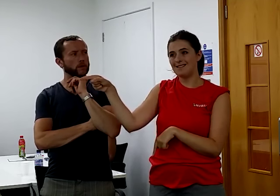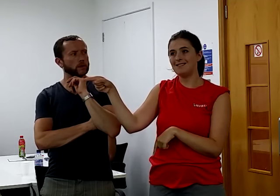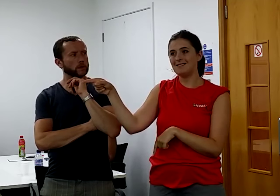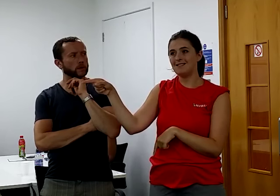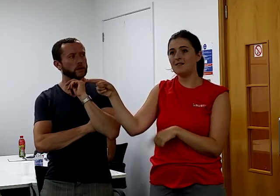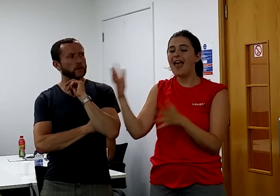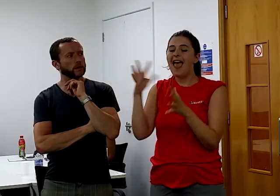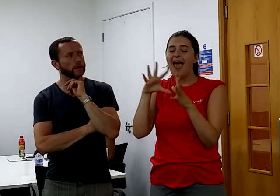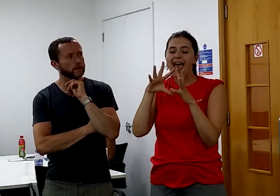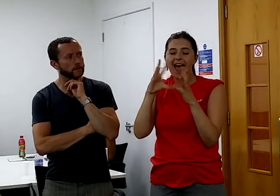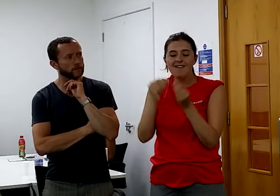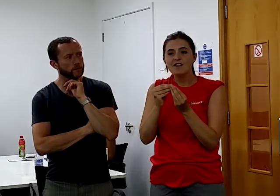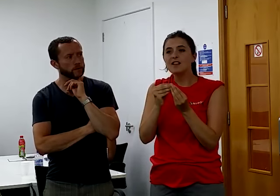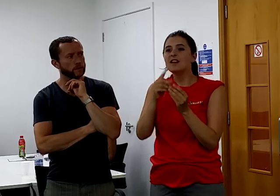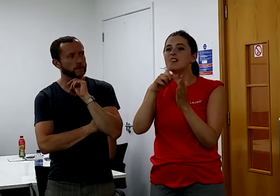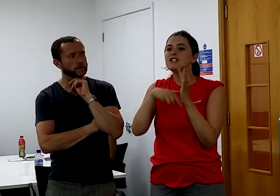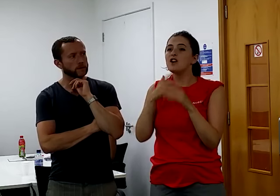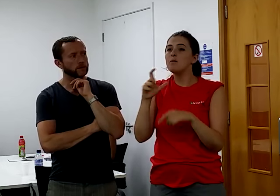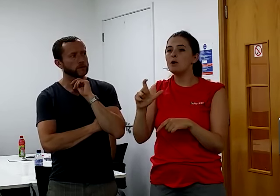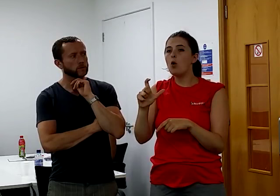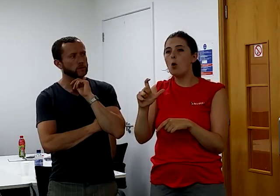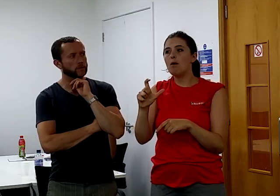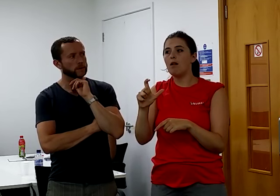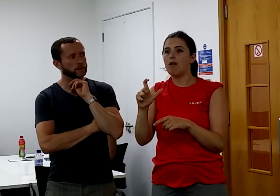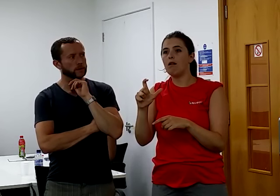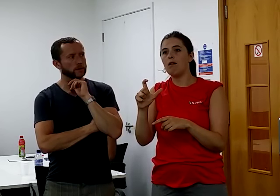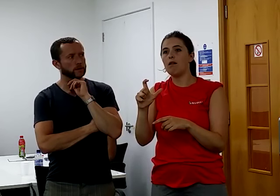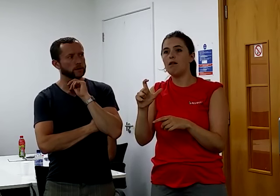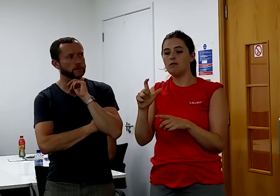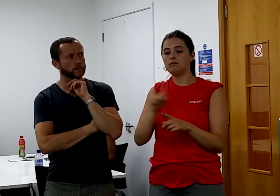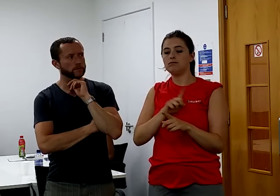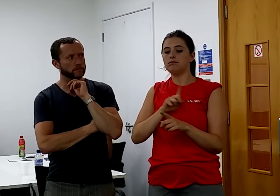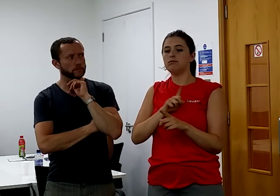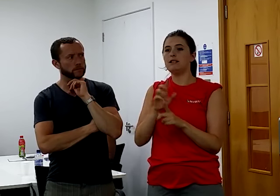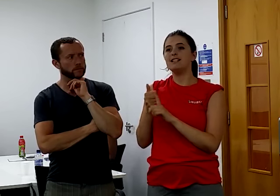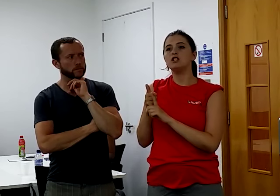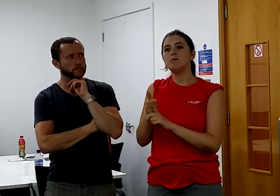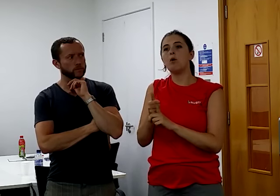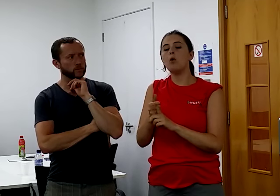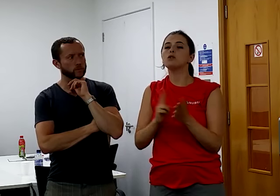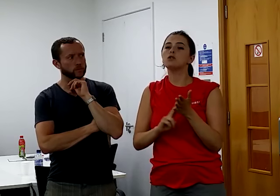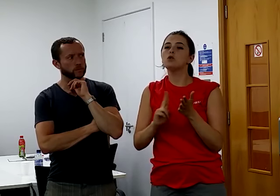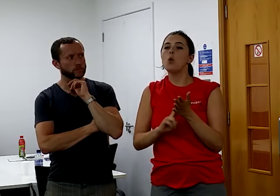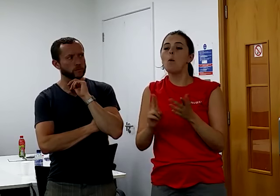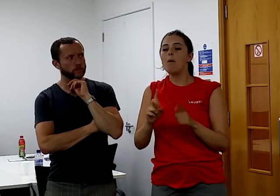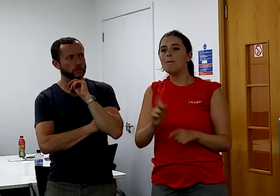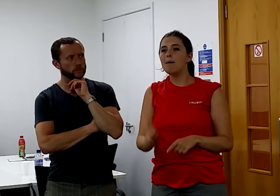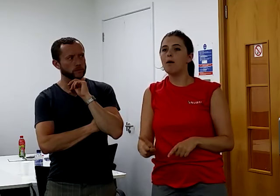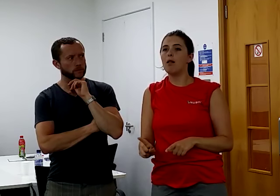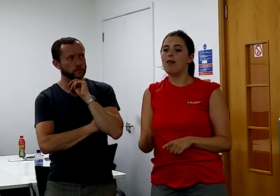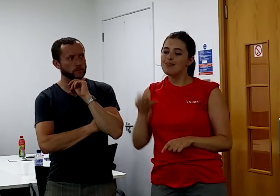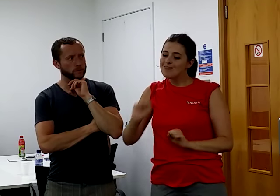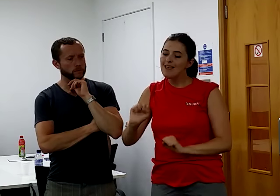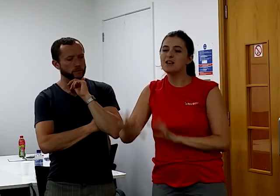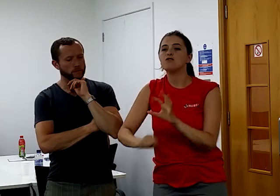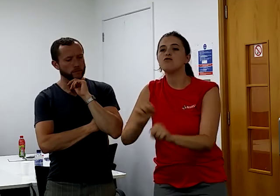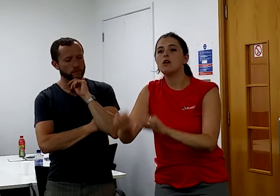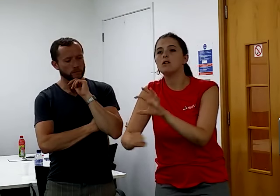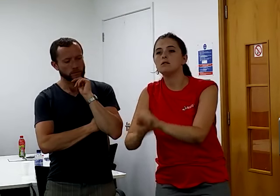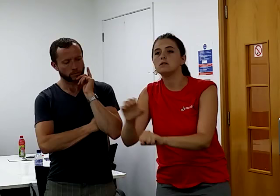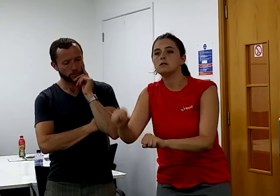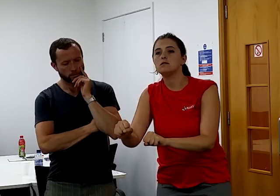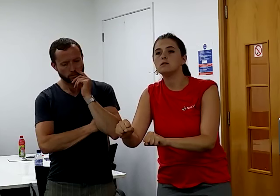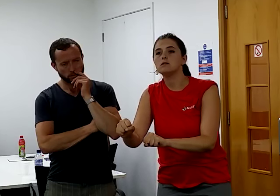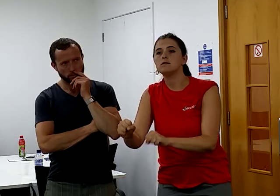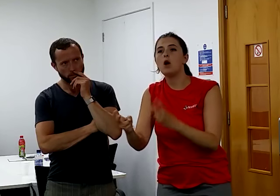Corbyn electable has been about the struggles of ordinary people. And one of the things that's made him electable in terms of disabled people's opinion is the